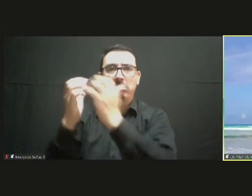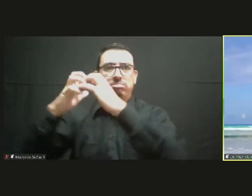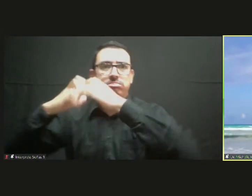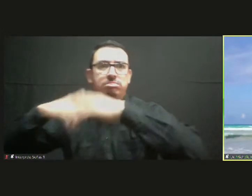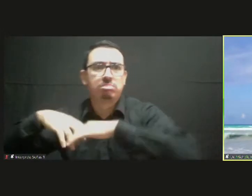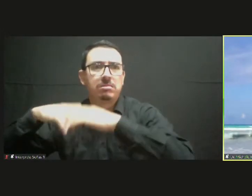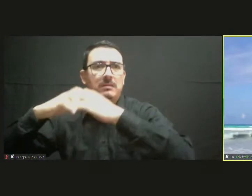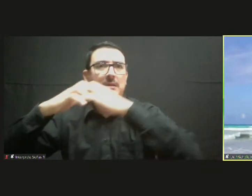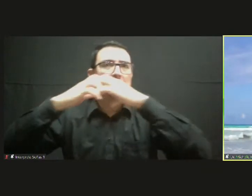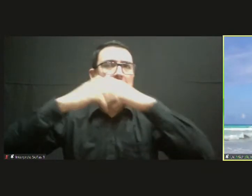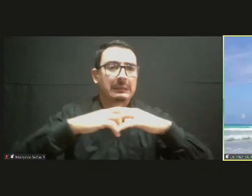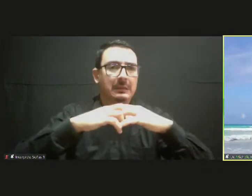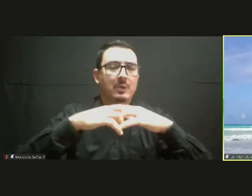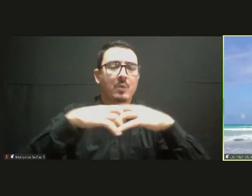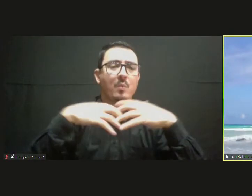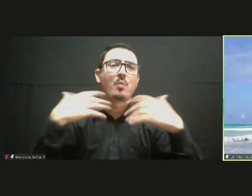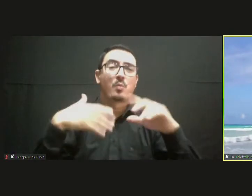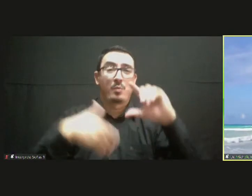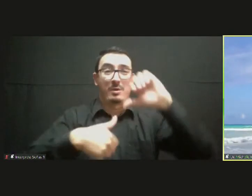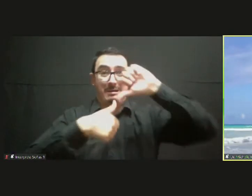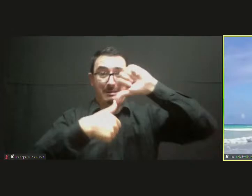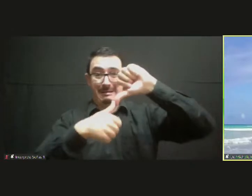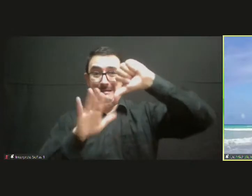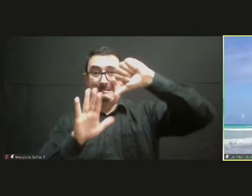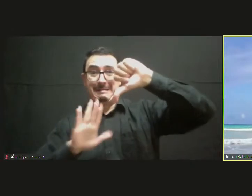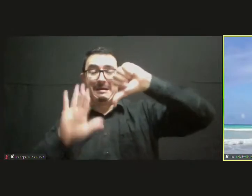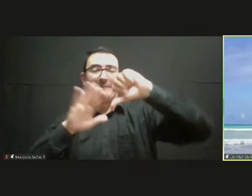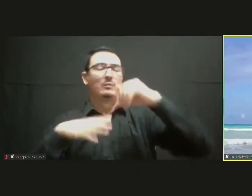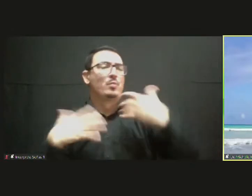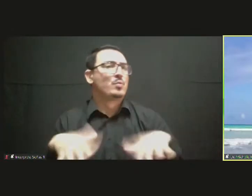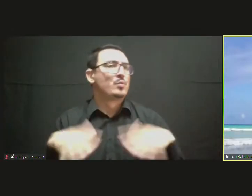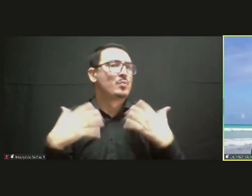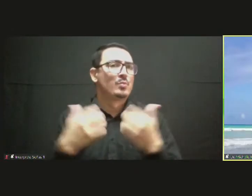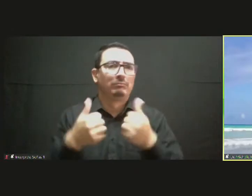destinations have placed travel restrictions, and these have